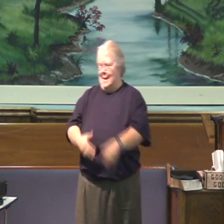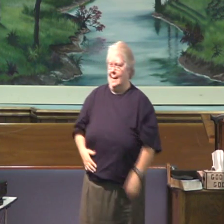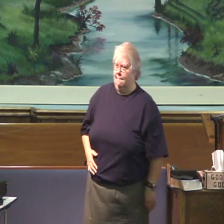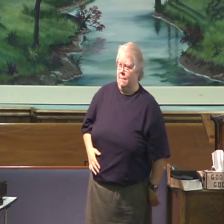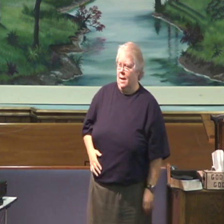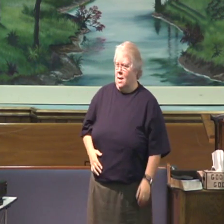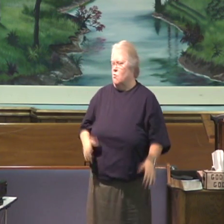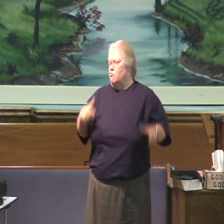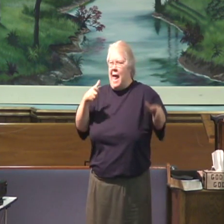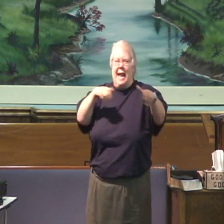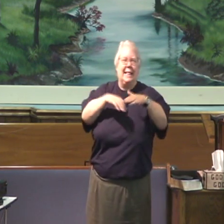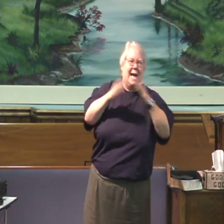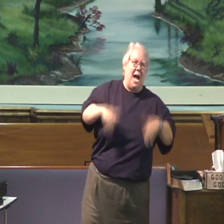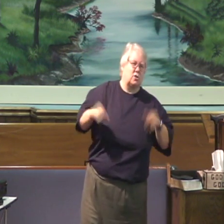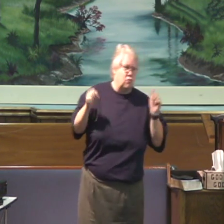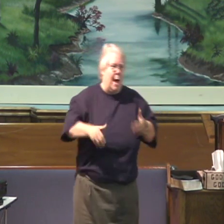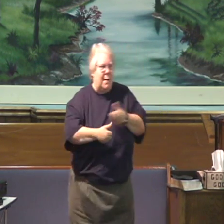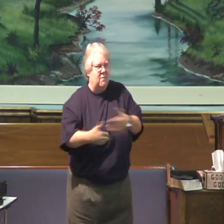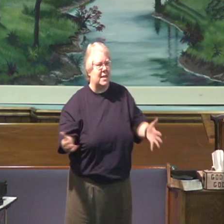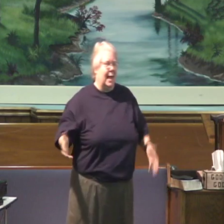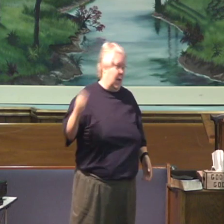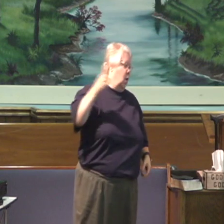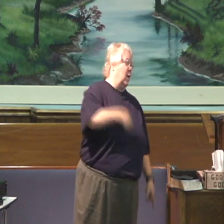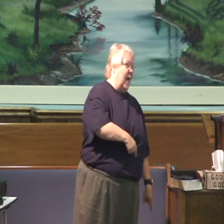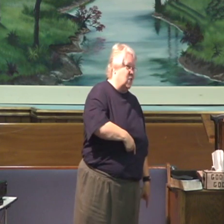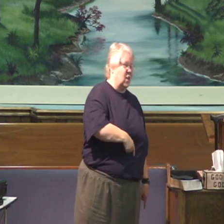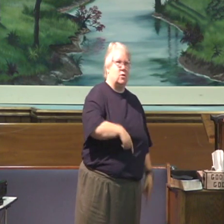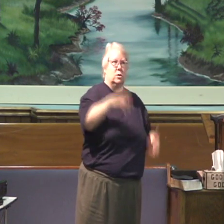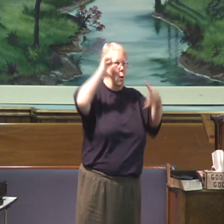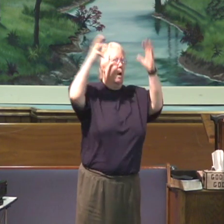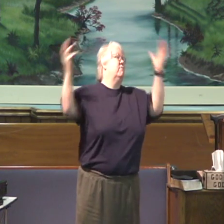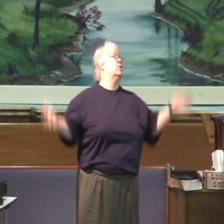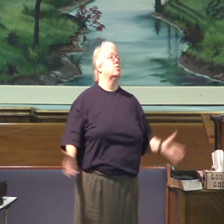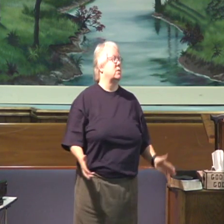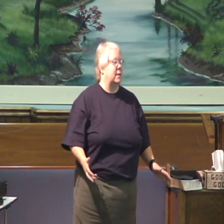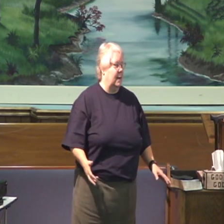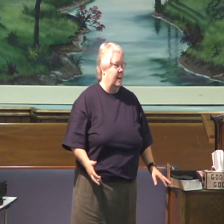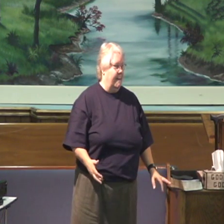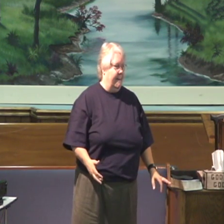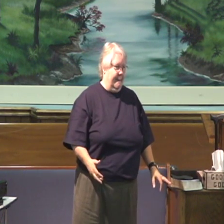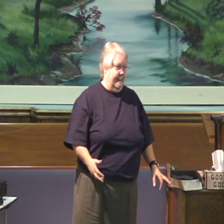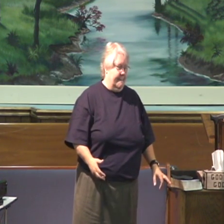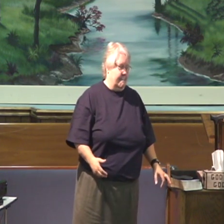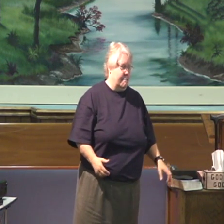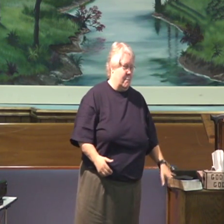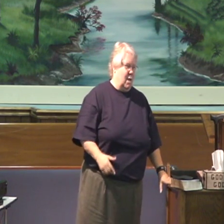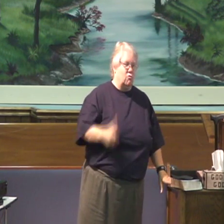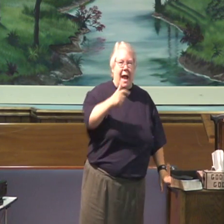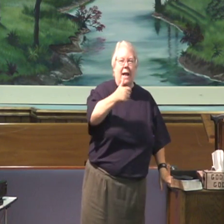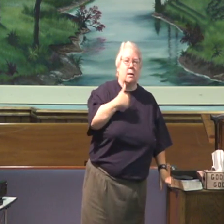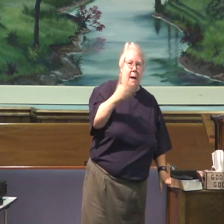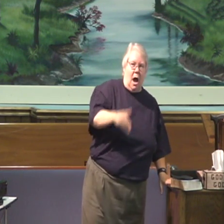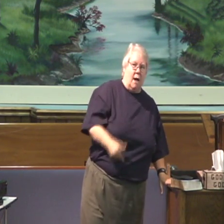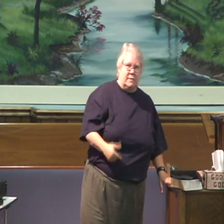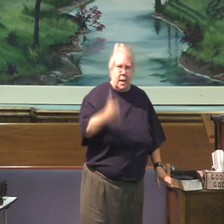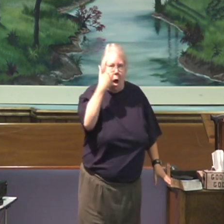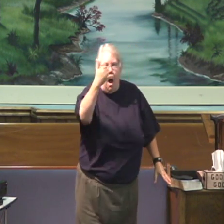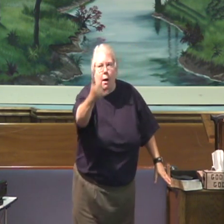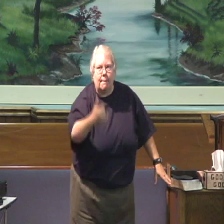again. Ran in the house, dropped everything, including Angel. She was so confused. Ran to my office and hollered